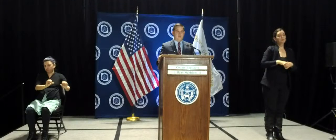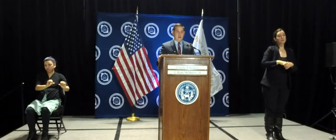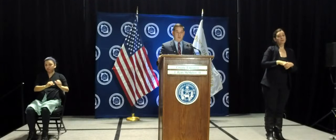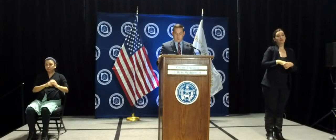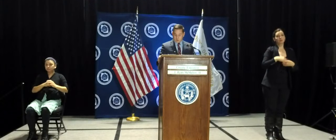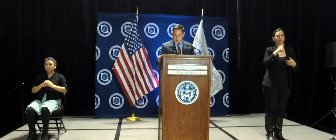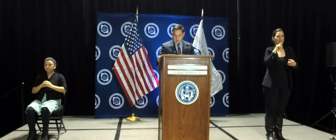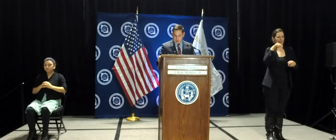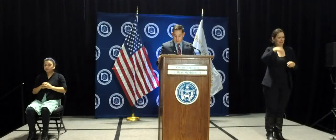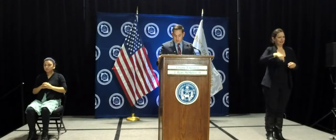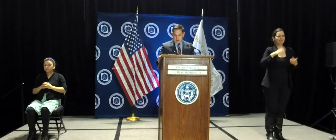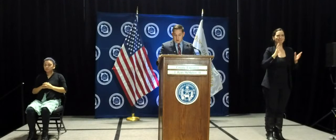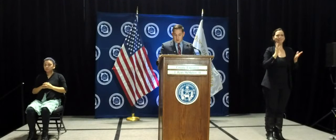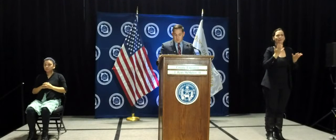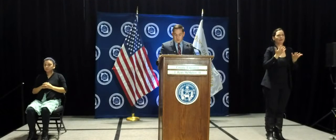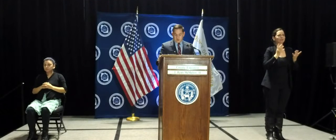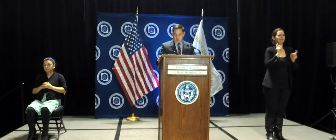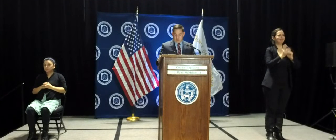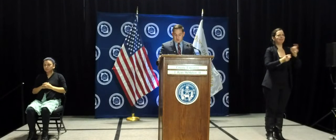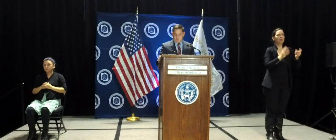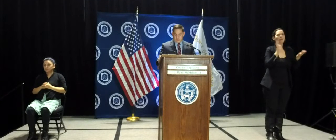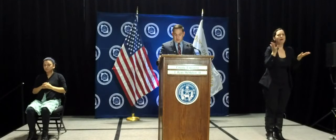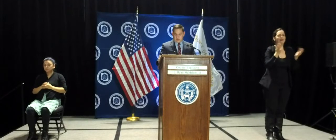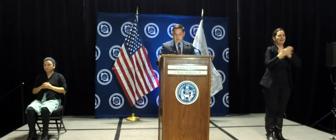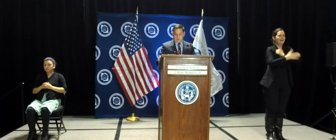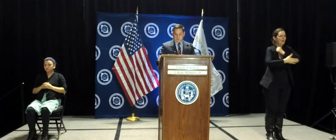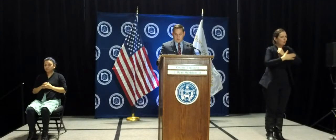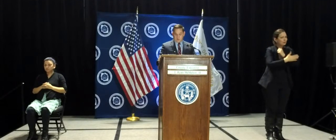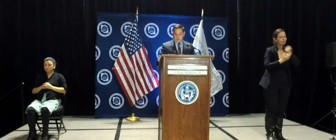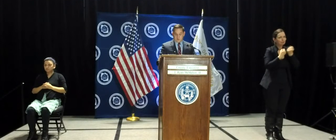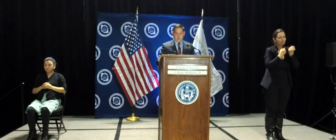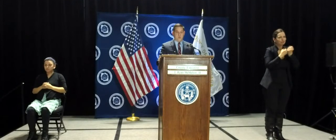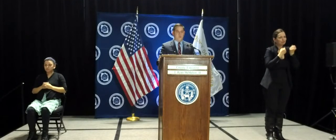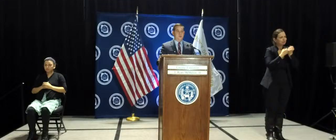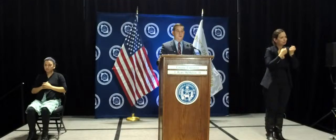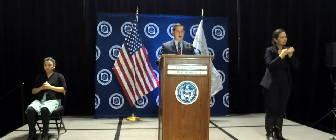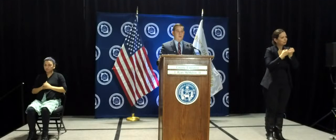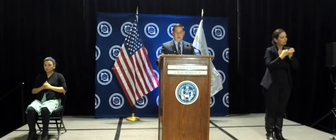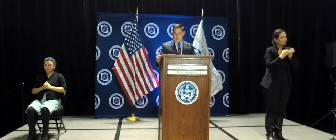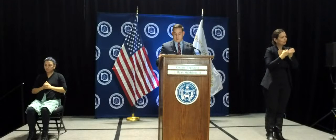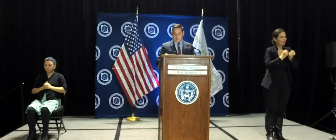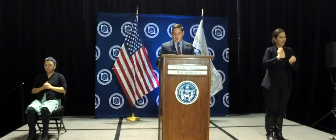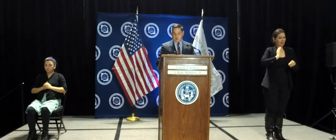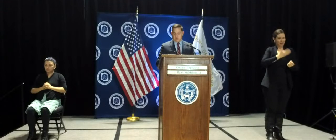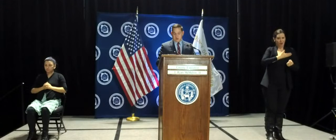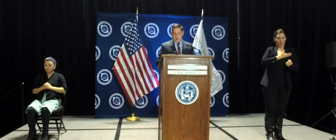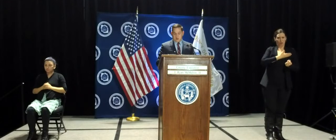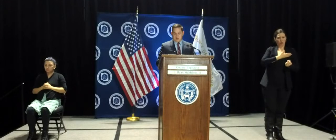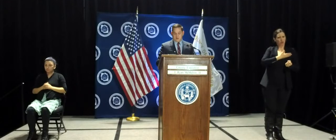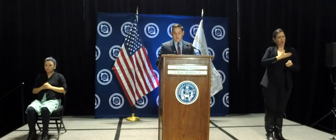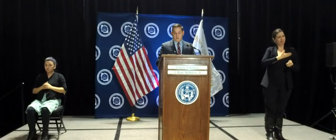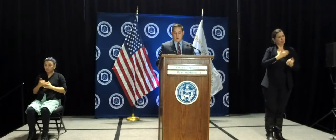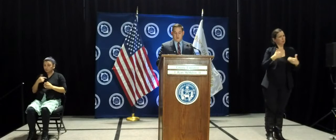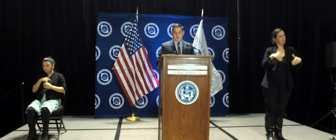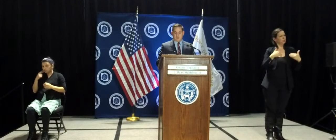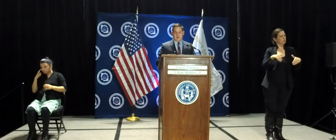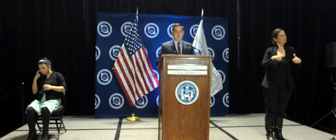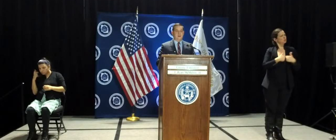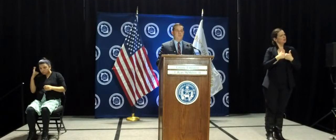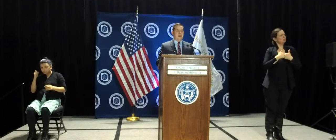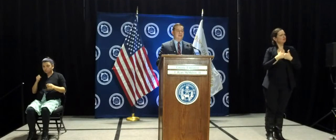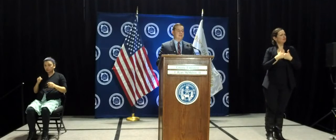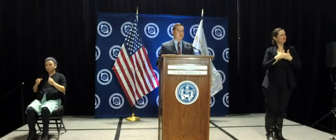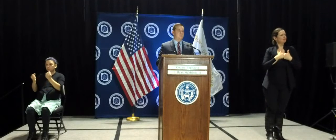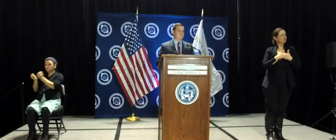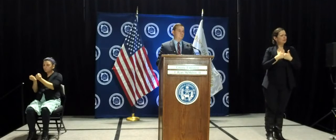the virus every which way we can. The biggest challenge of late from the two surges of Halloween and Thanksgiving is to isolate